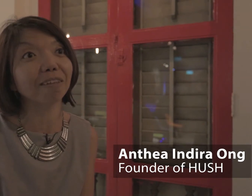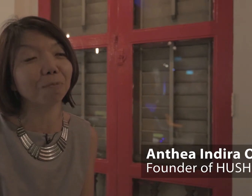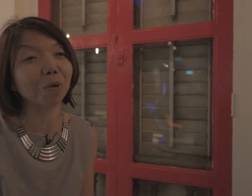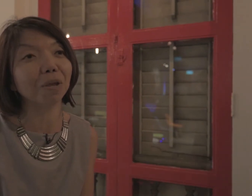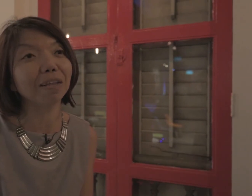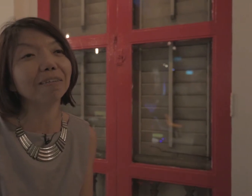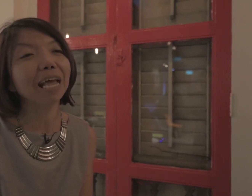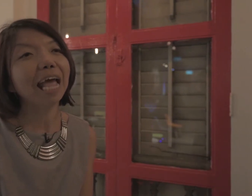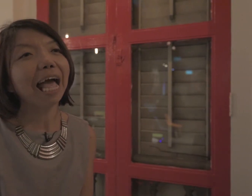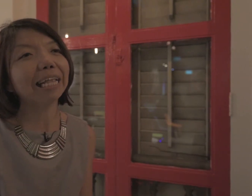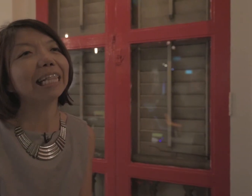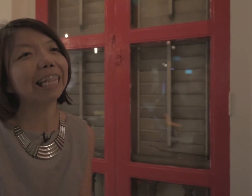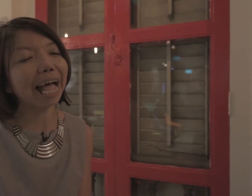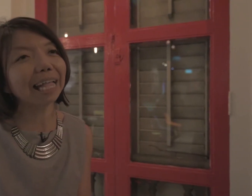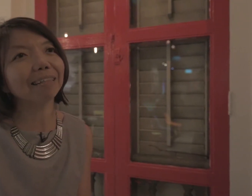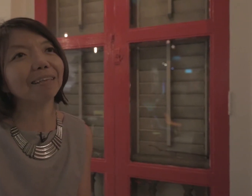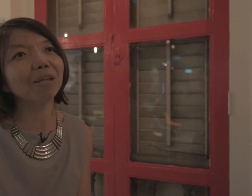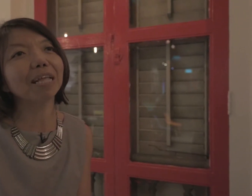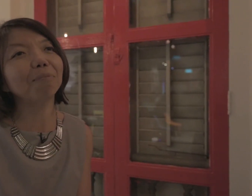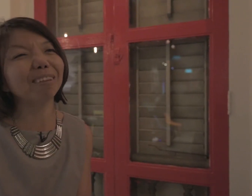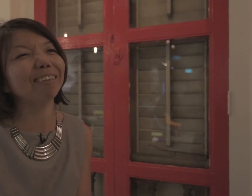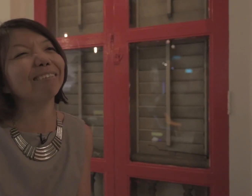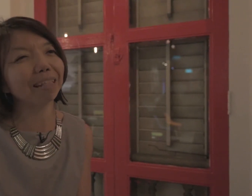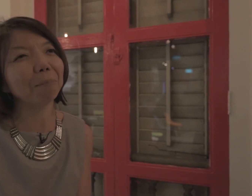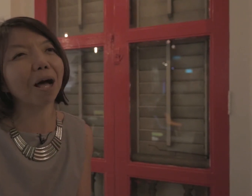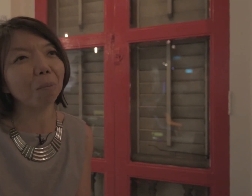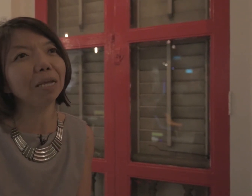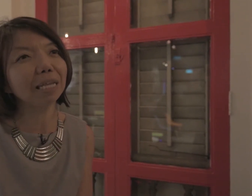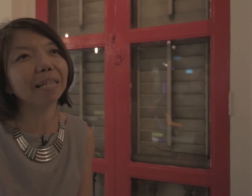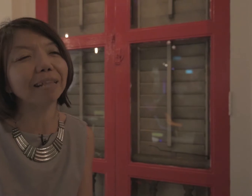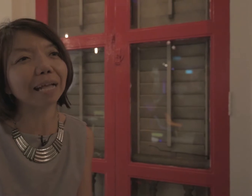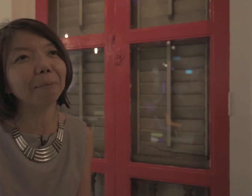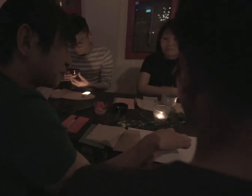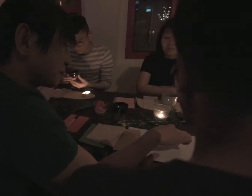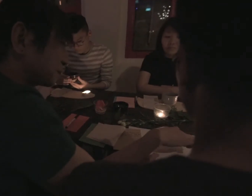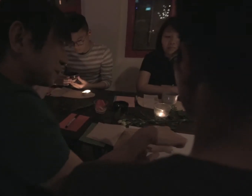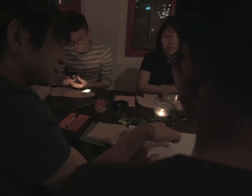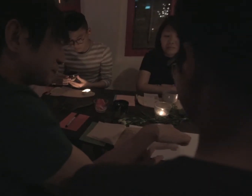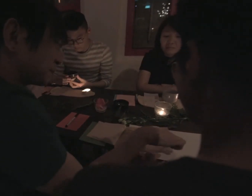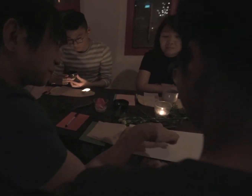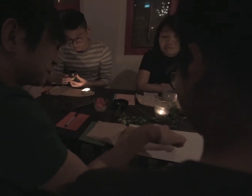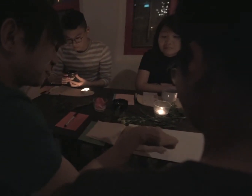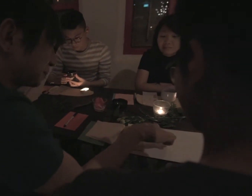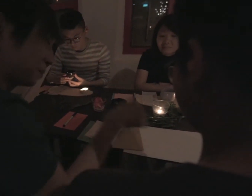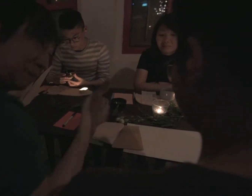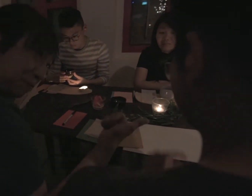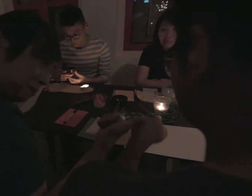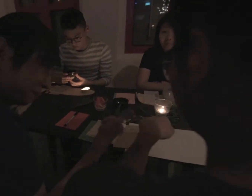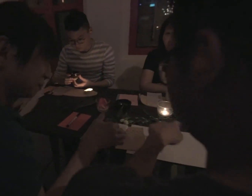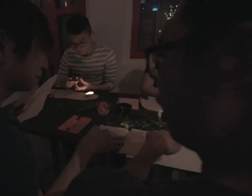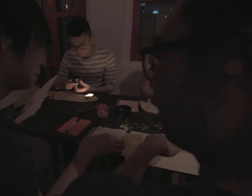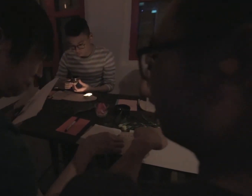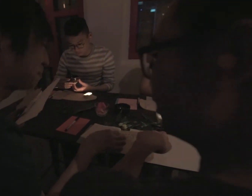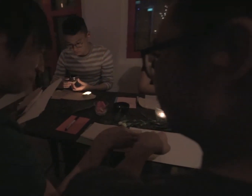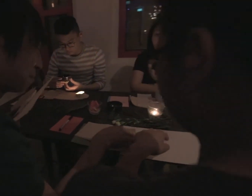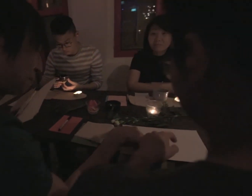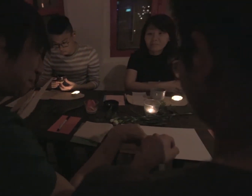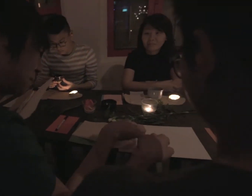experience. And in that, giving them dignity and empowerment in that employment. My biggest wish is for us all to